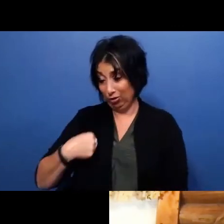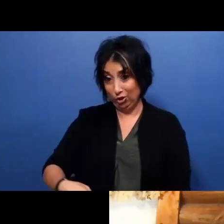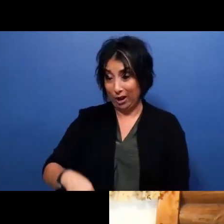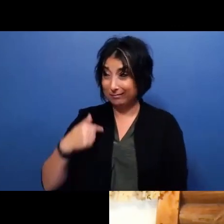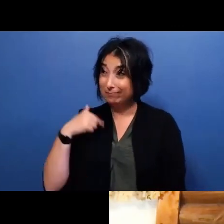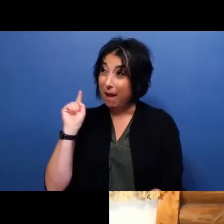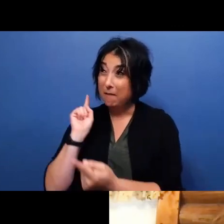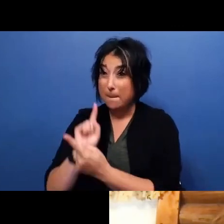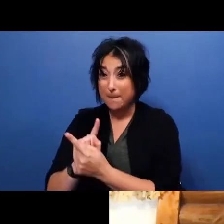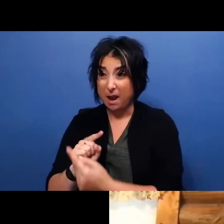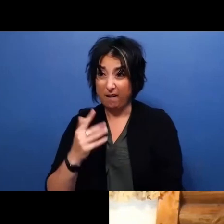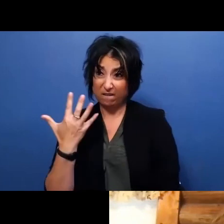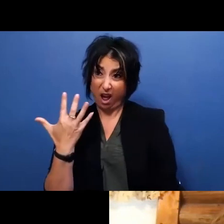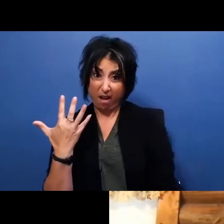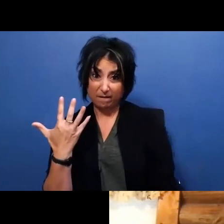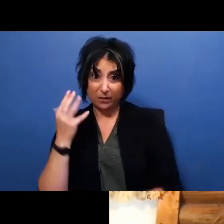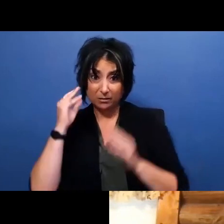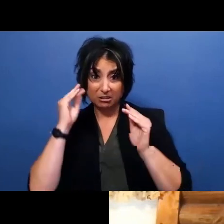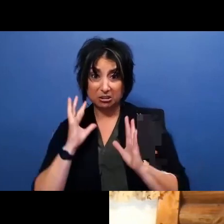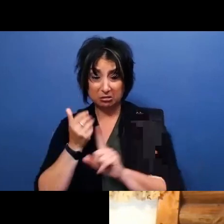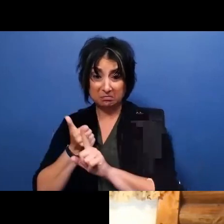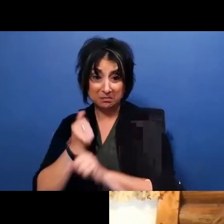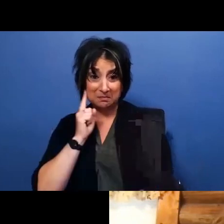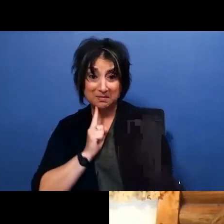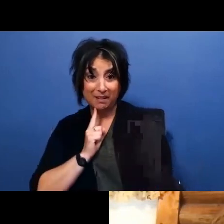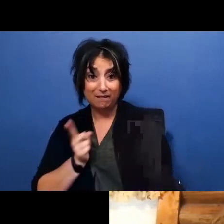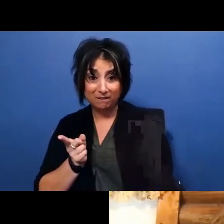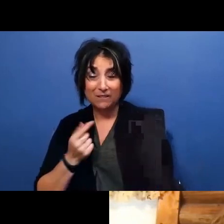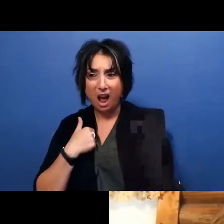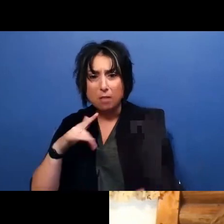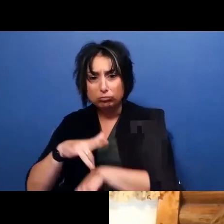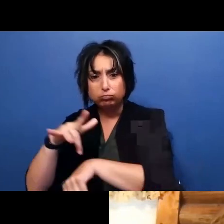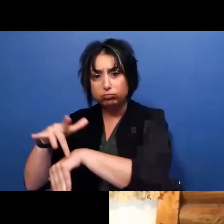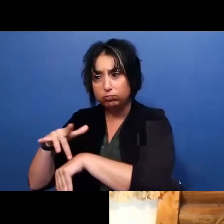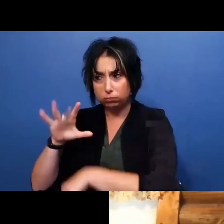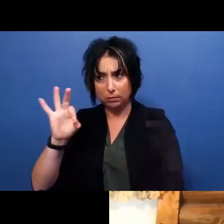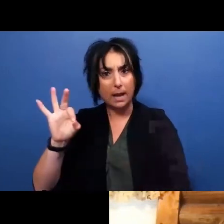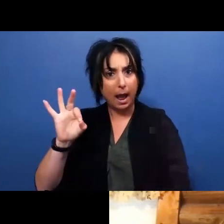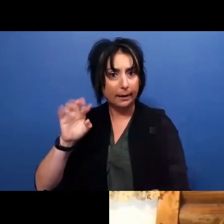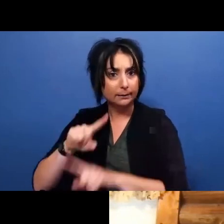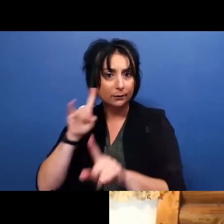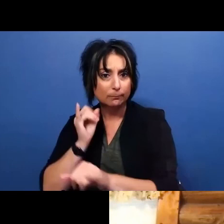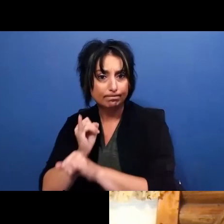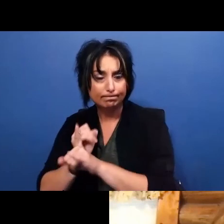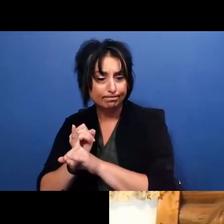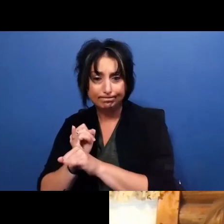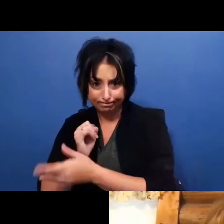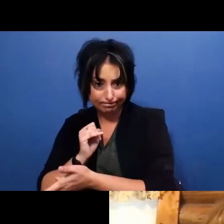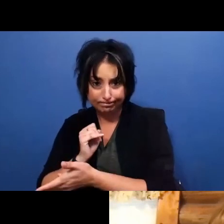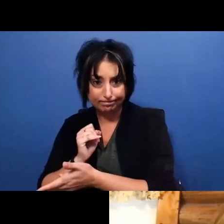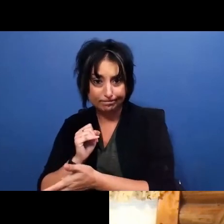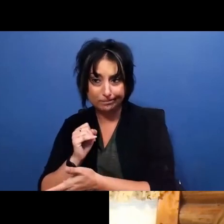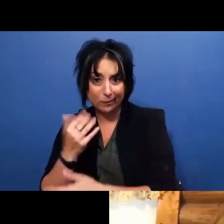of 5 teachers who were deaf from the 9 schools that I visited. Mm-hmm. And most of those